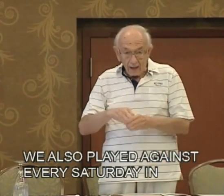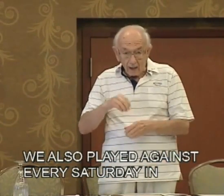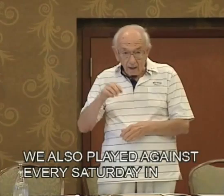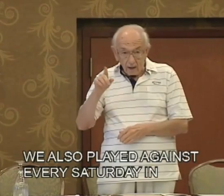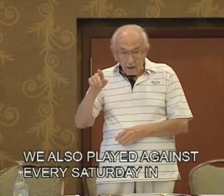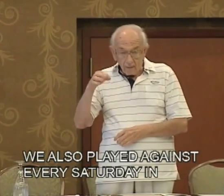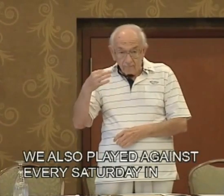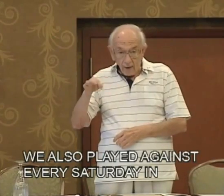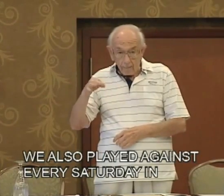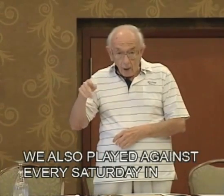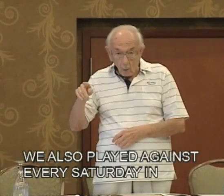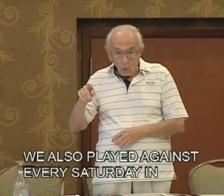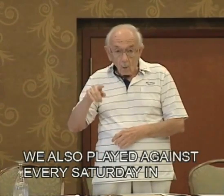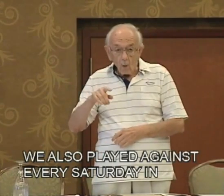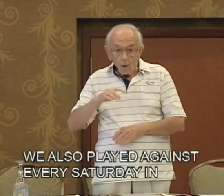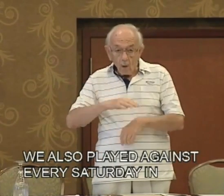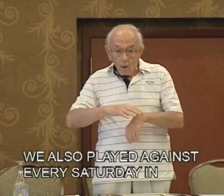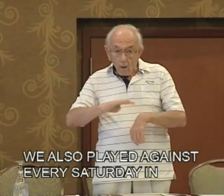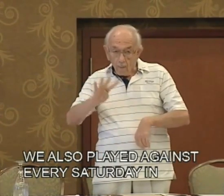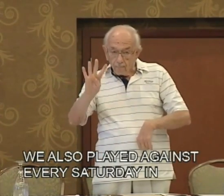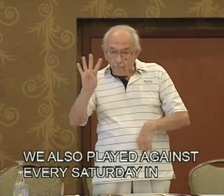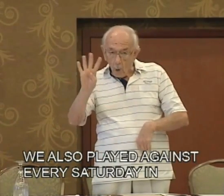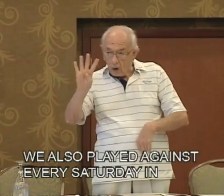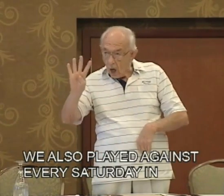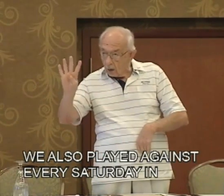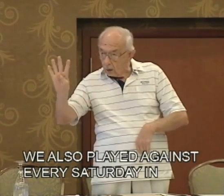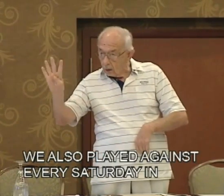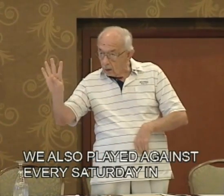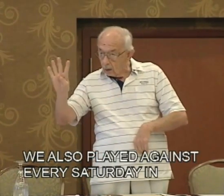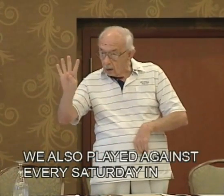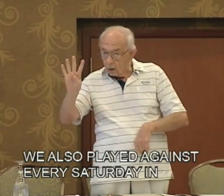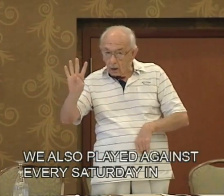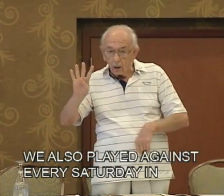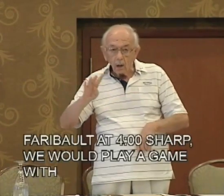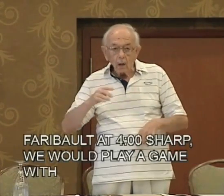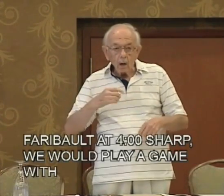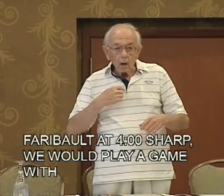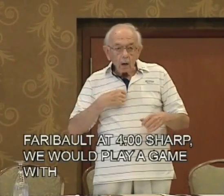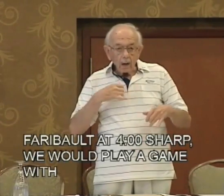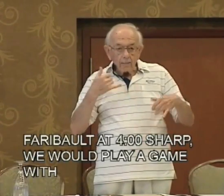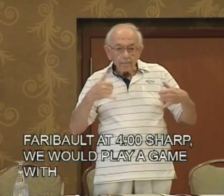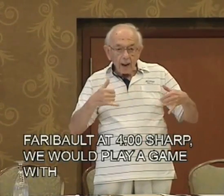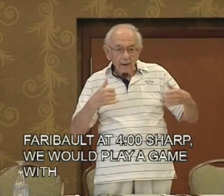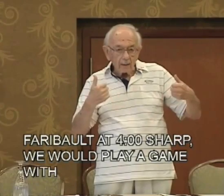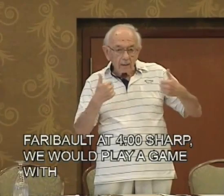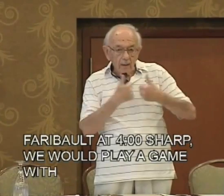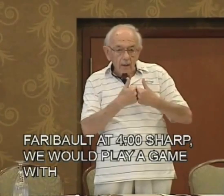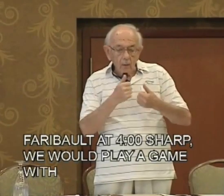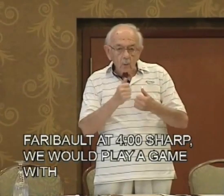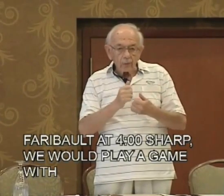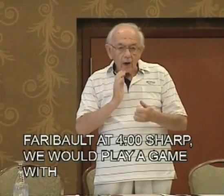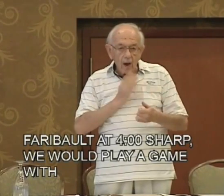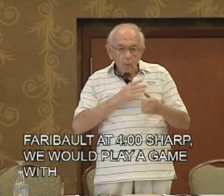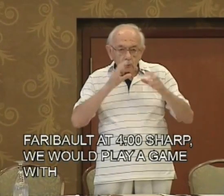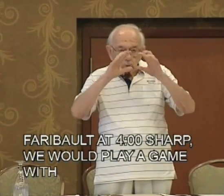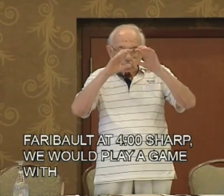every Saturday in Faribault at four o'clock sharp we would